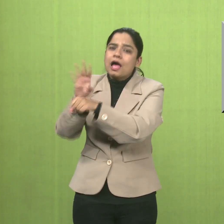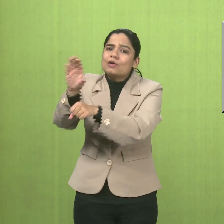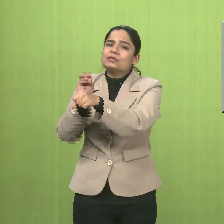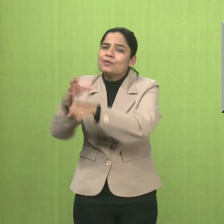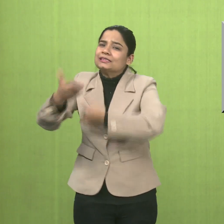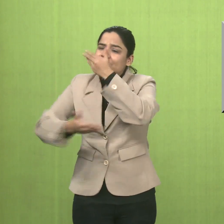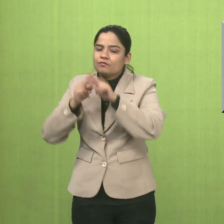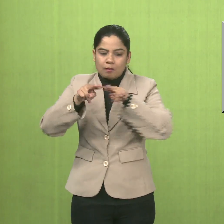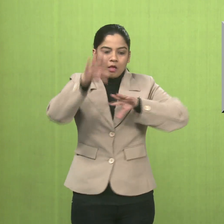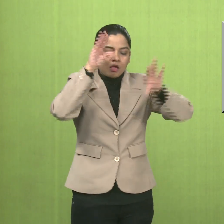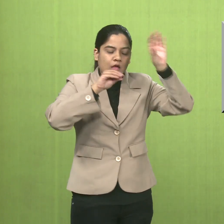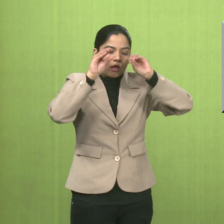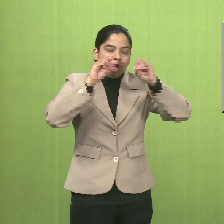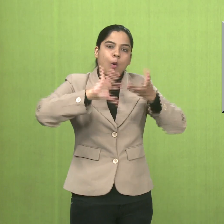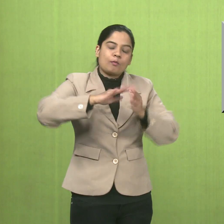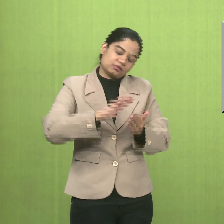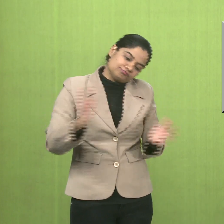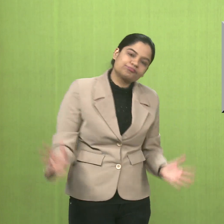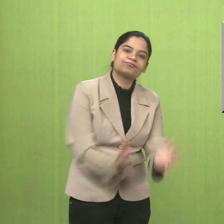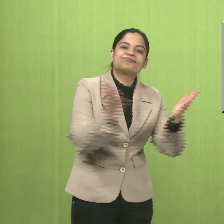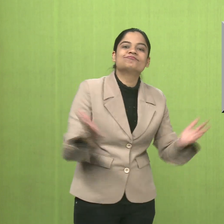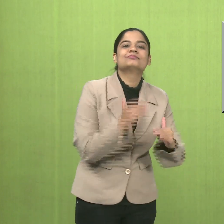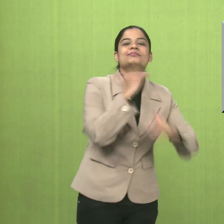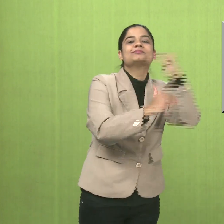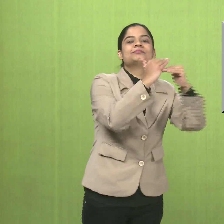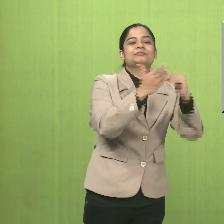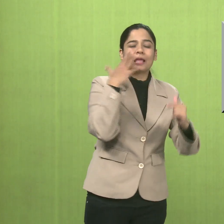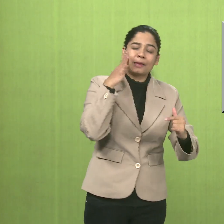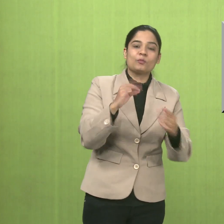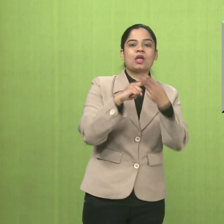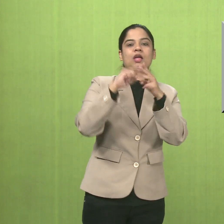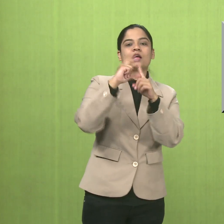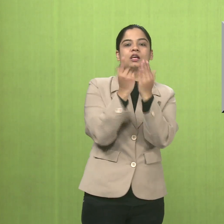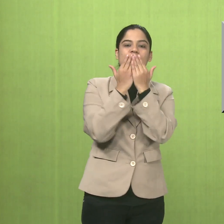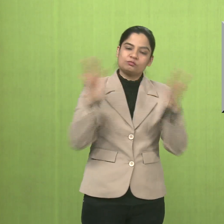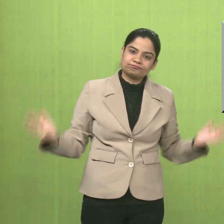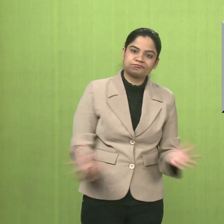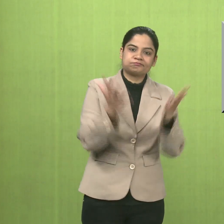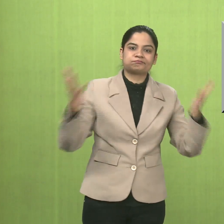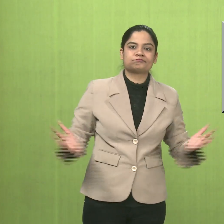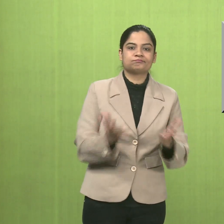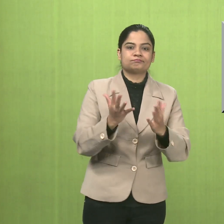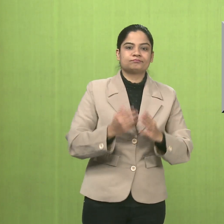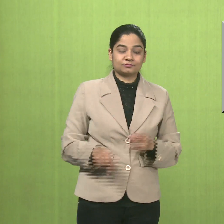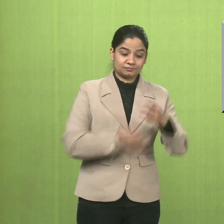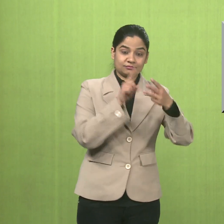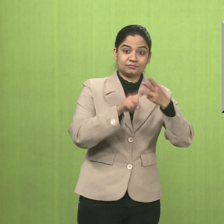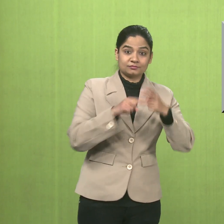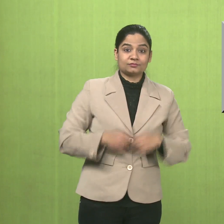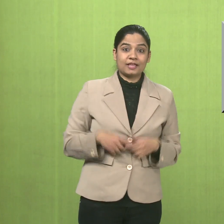labor. It's important to counsel the parents and then they can encourage their children to educate their children. Third is